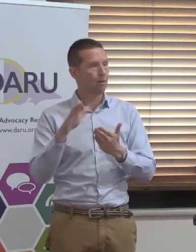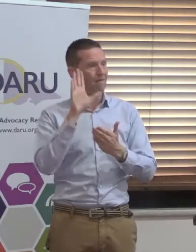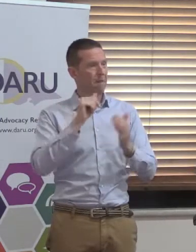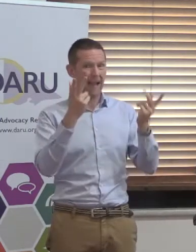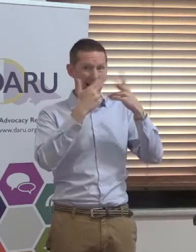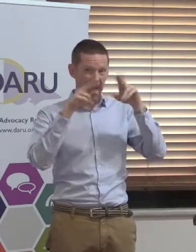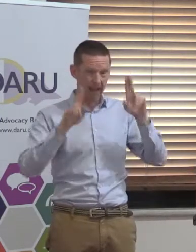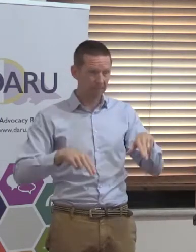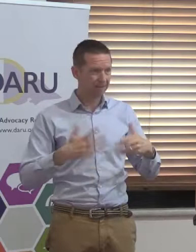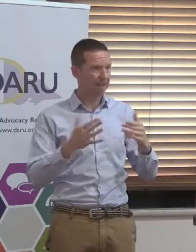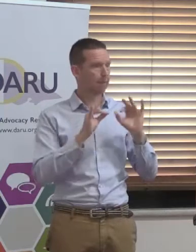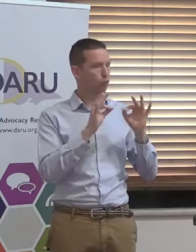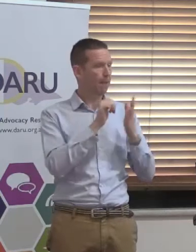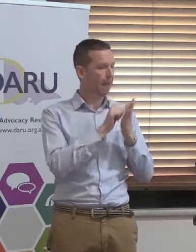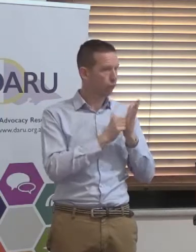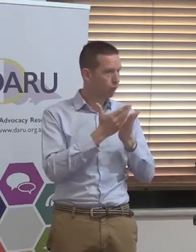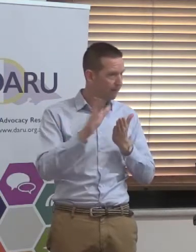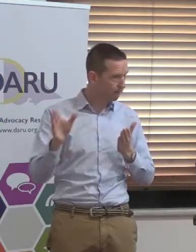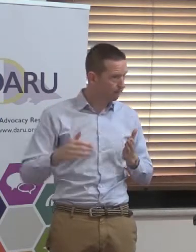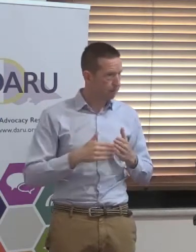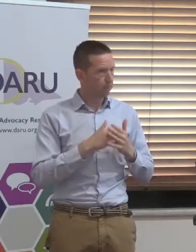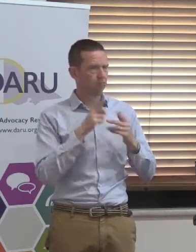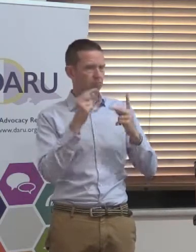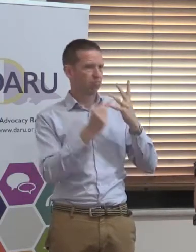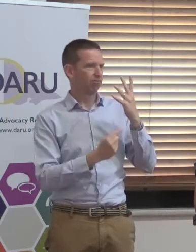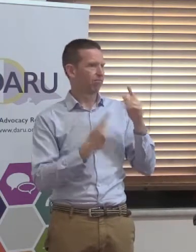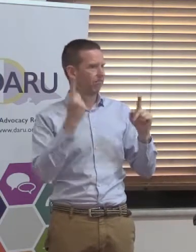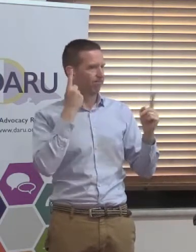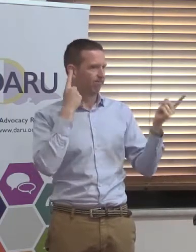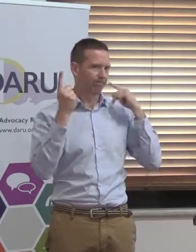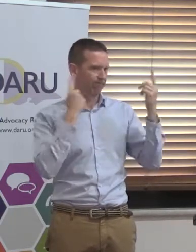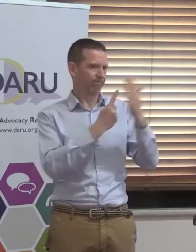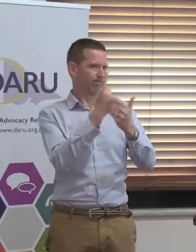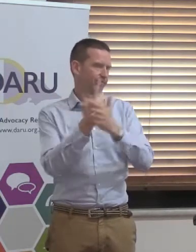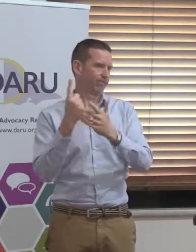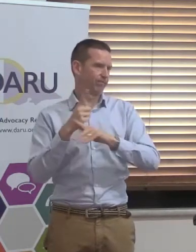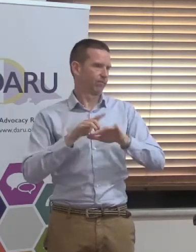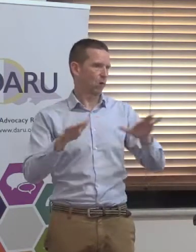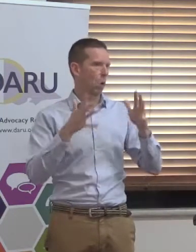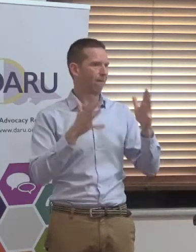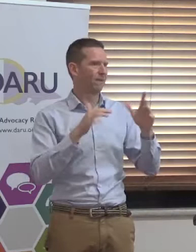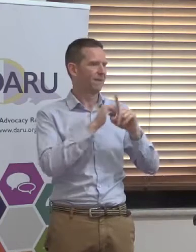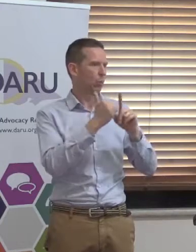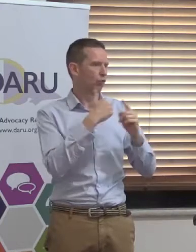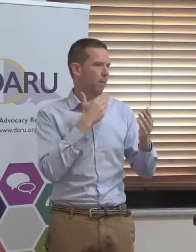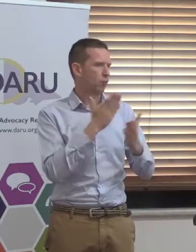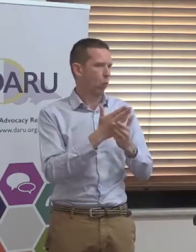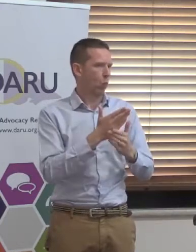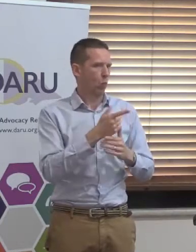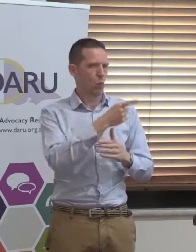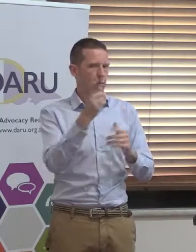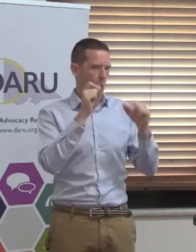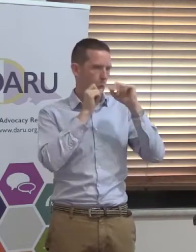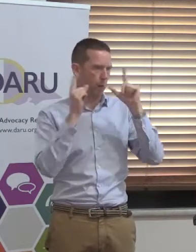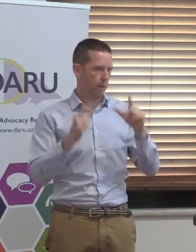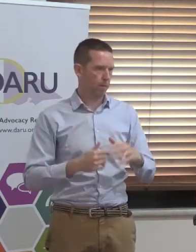camps, specialist subjects, that kind of thing, the whole gamut of situations that I'm sure everyone's aware